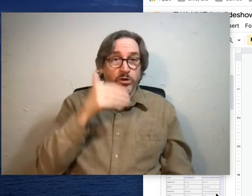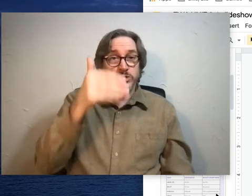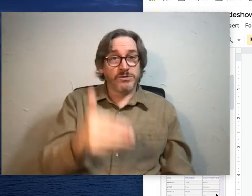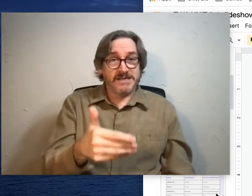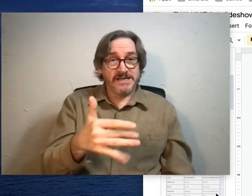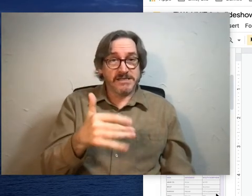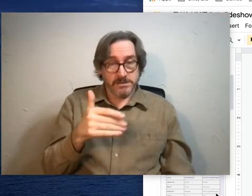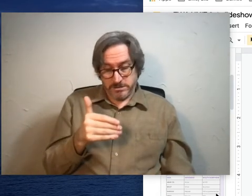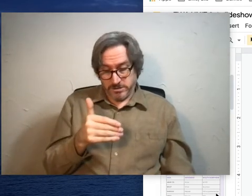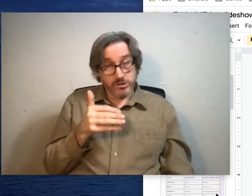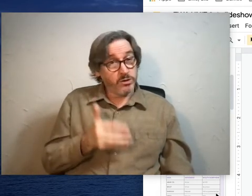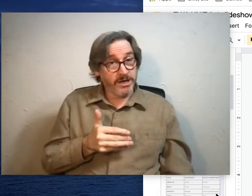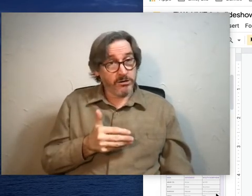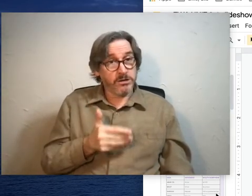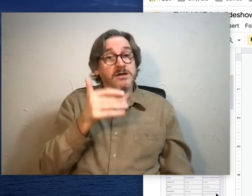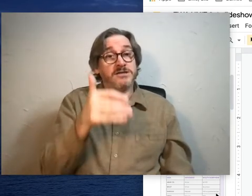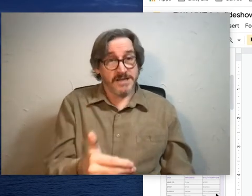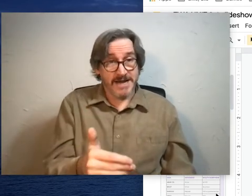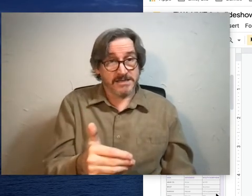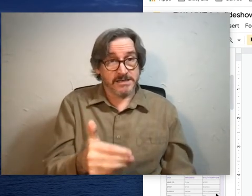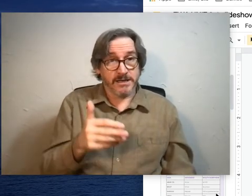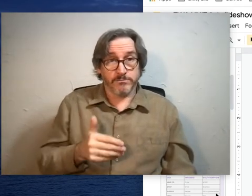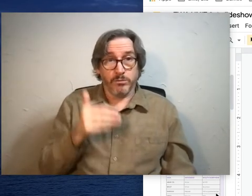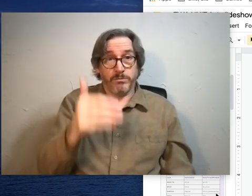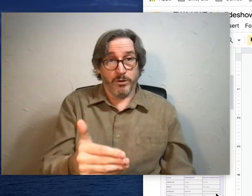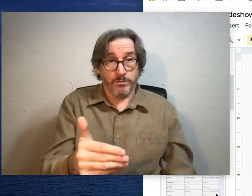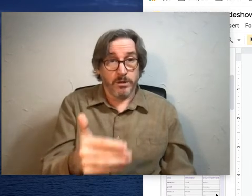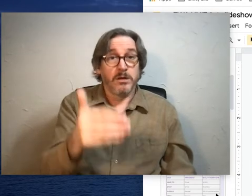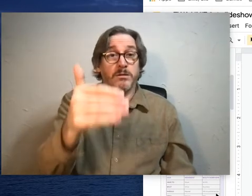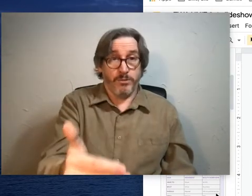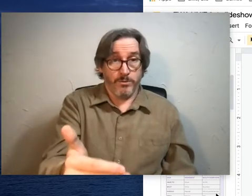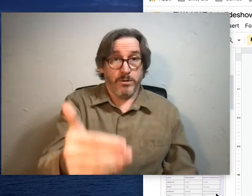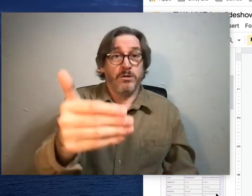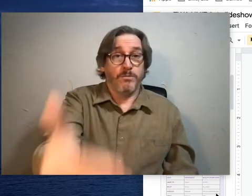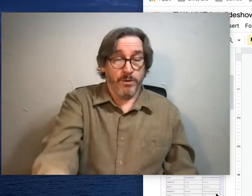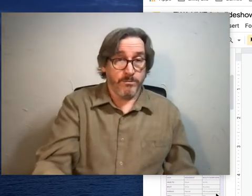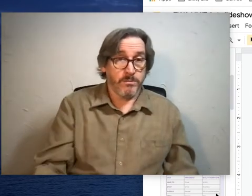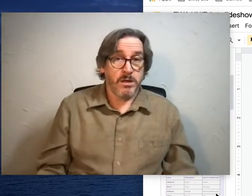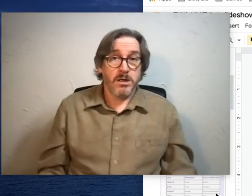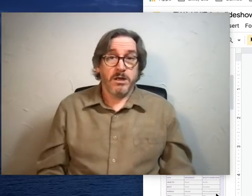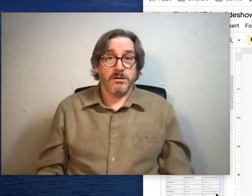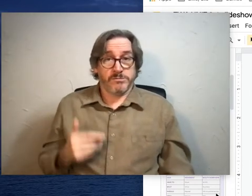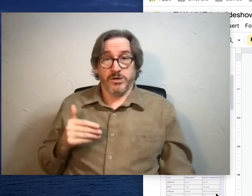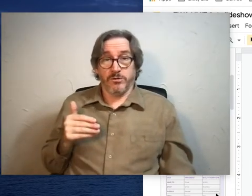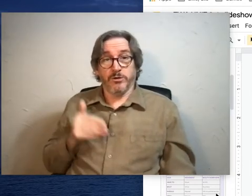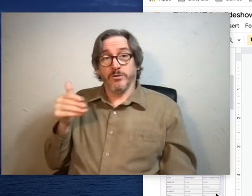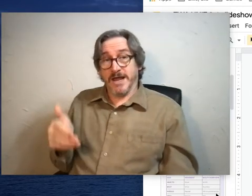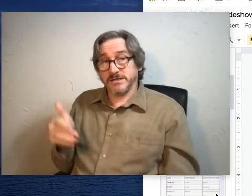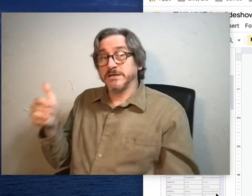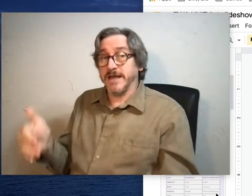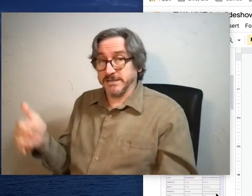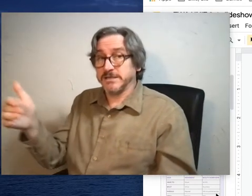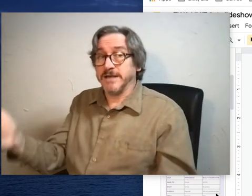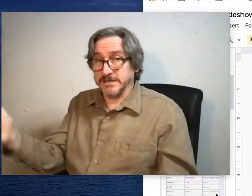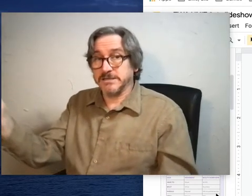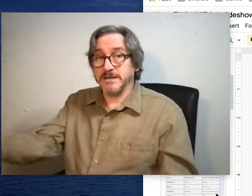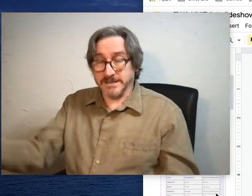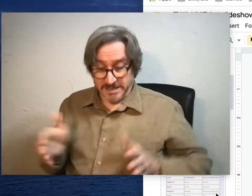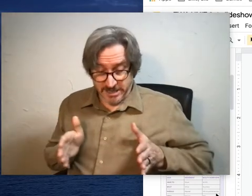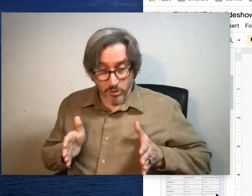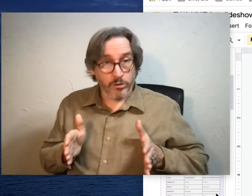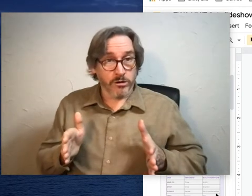We'll use this, so here to the next thing. Boom, boom, boom, boom. So you can go next, next,